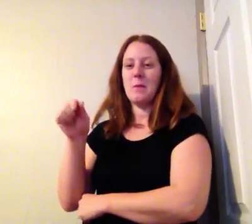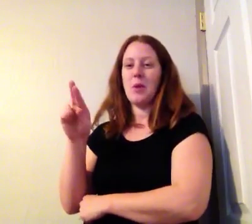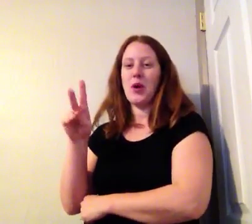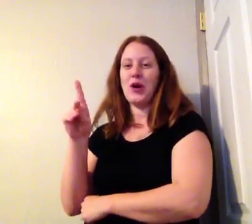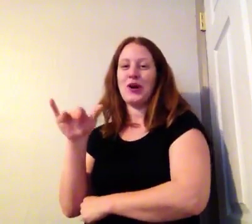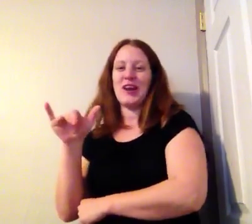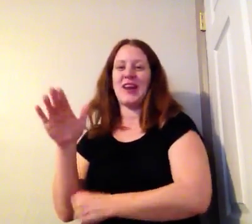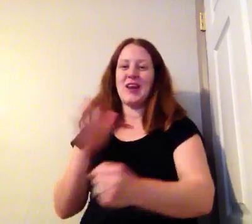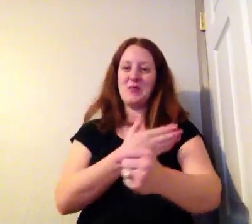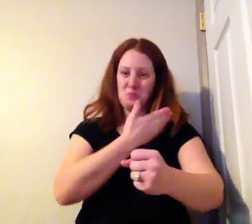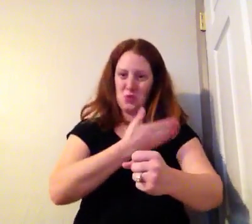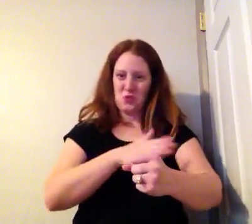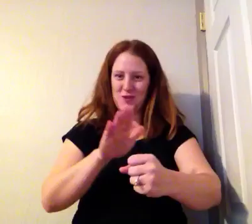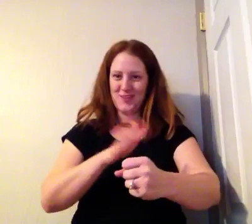He always wanted to do that.